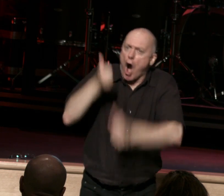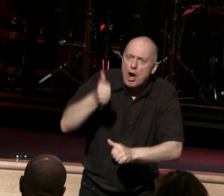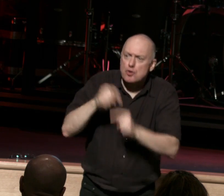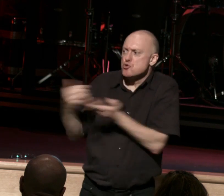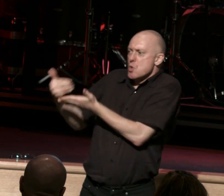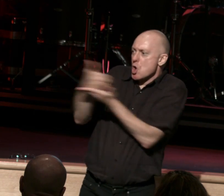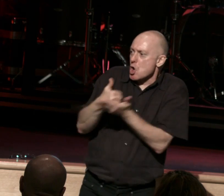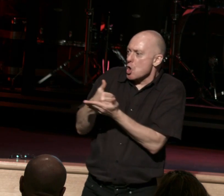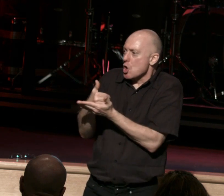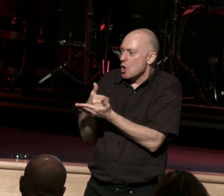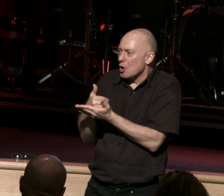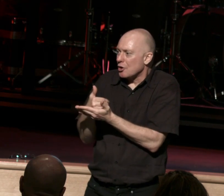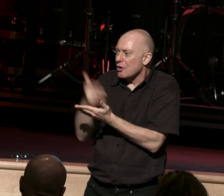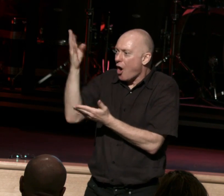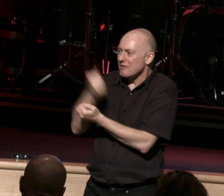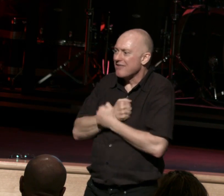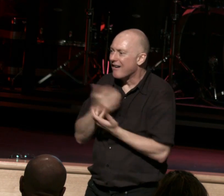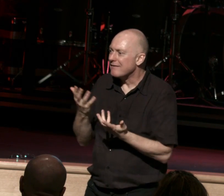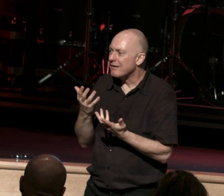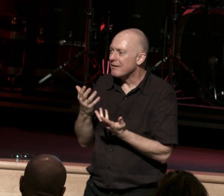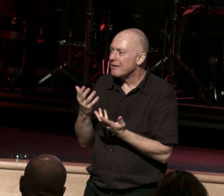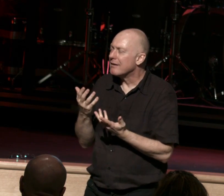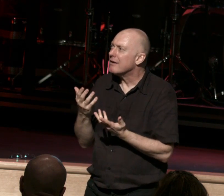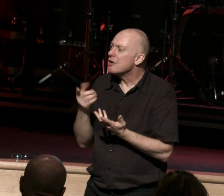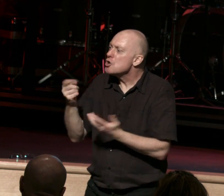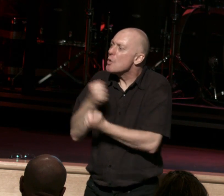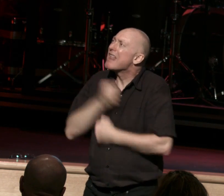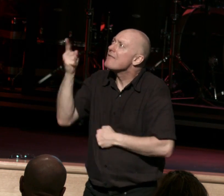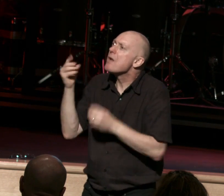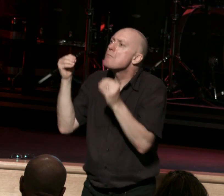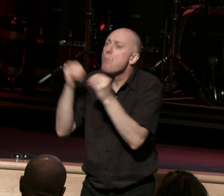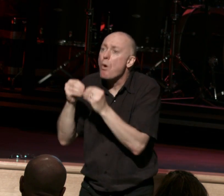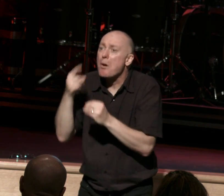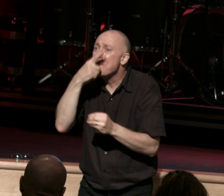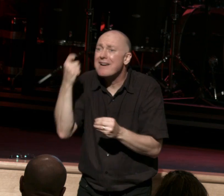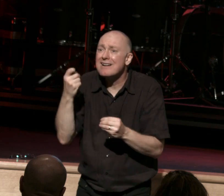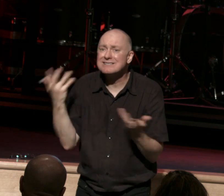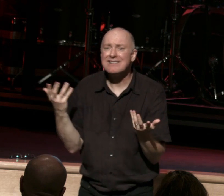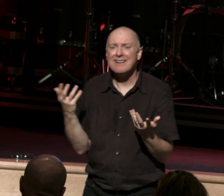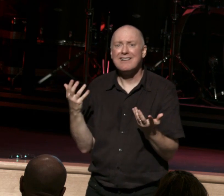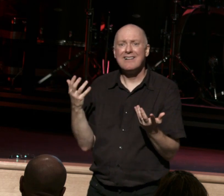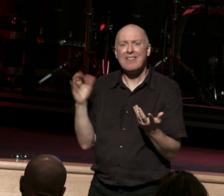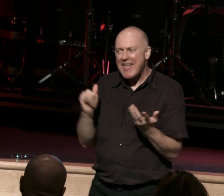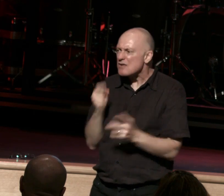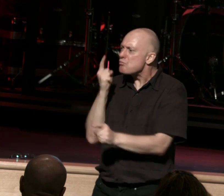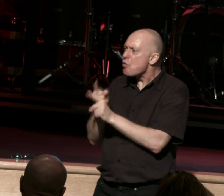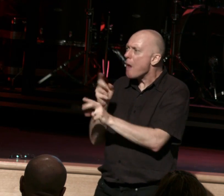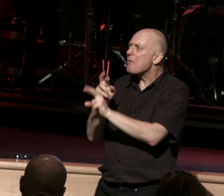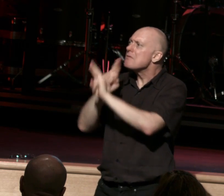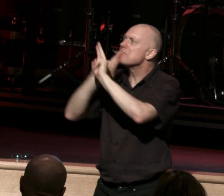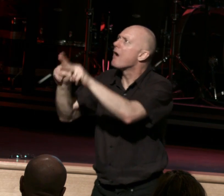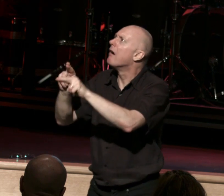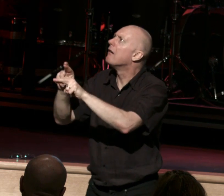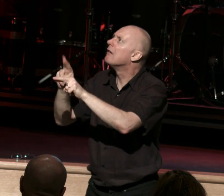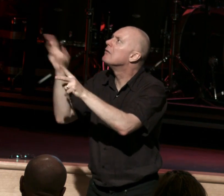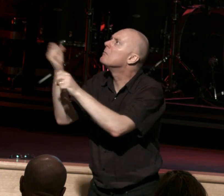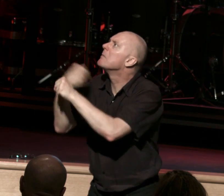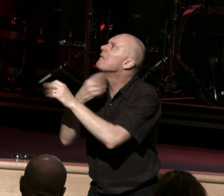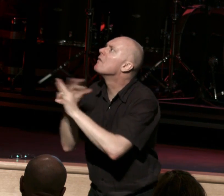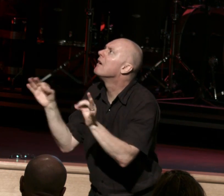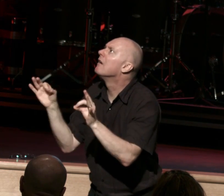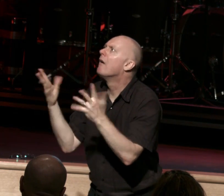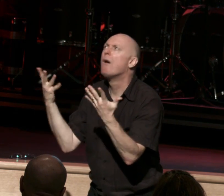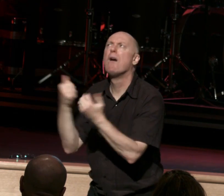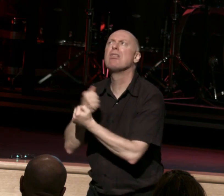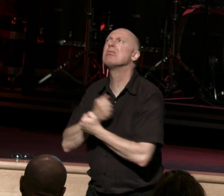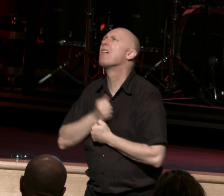trying harder to earn favor with God. You're loving more because that's the only proper response to someone who's been